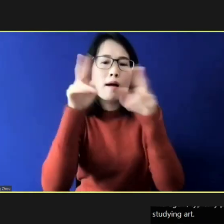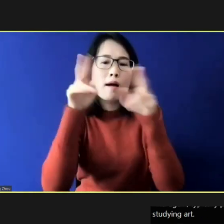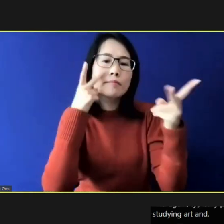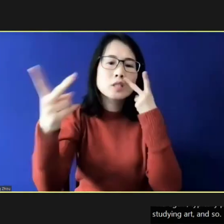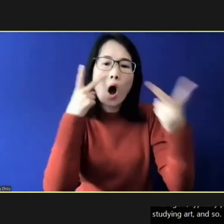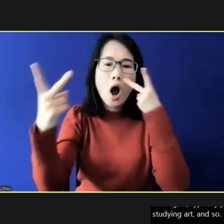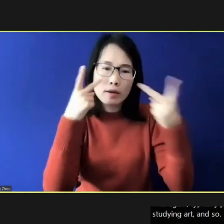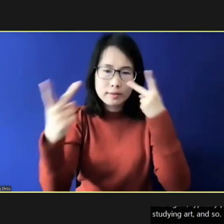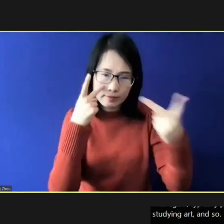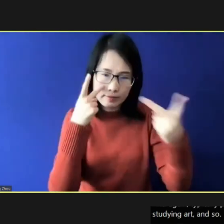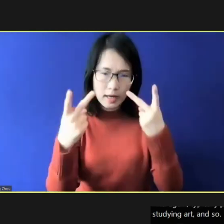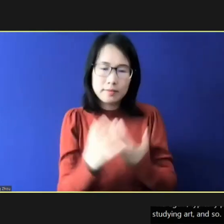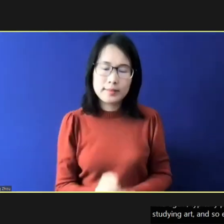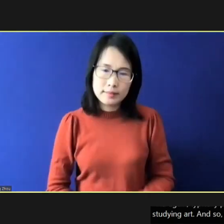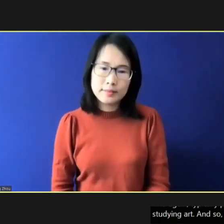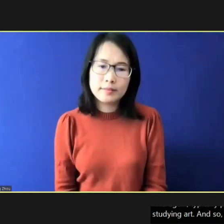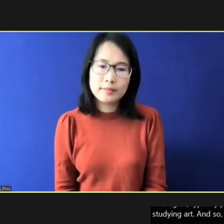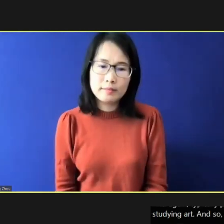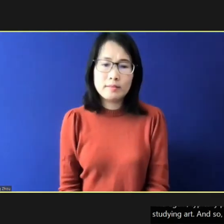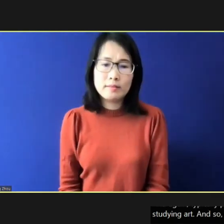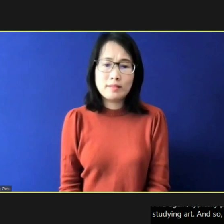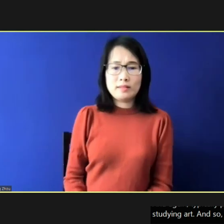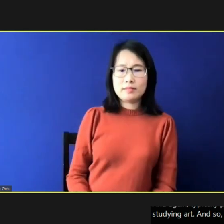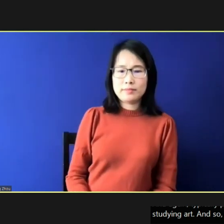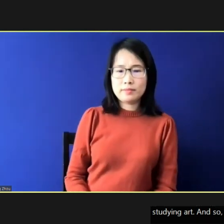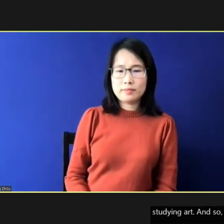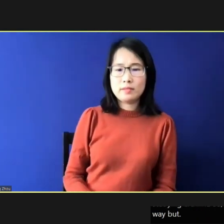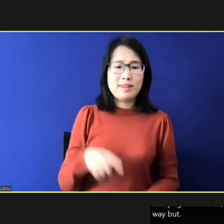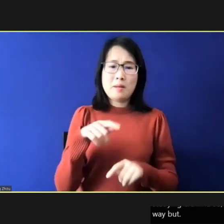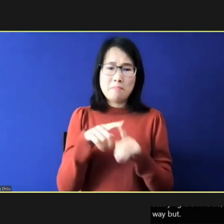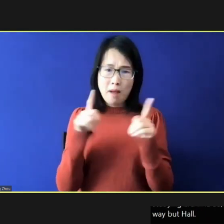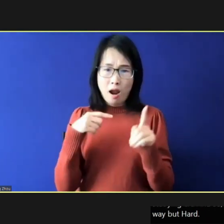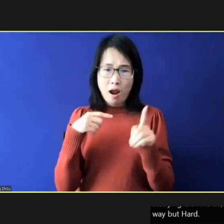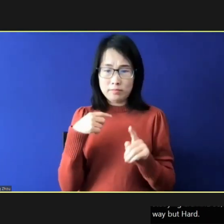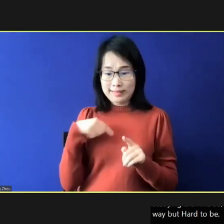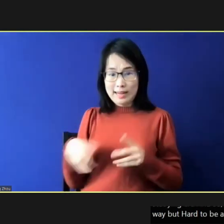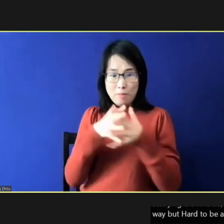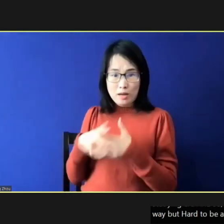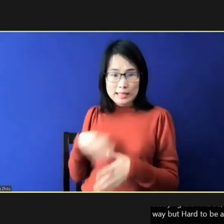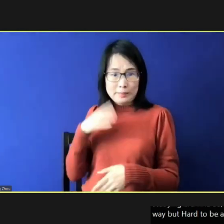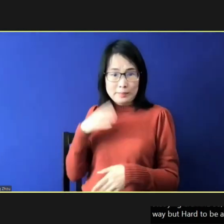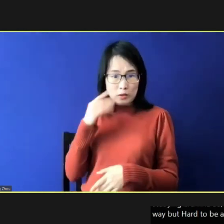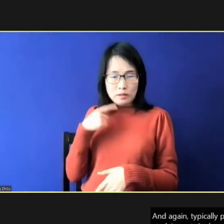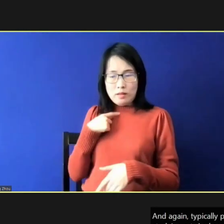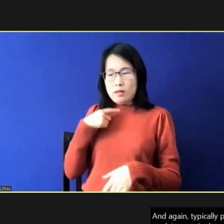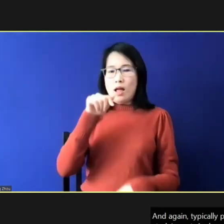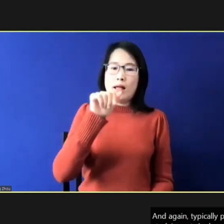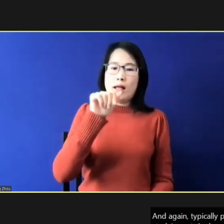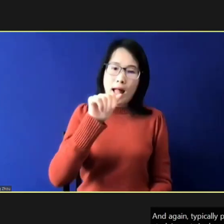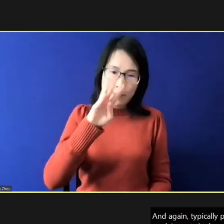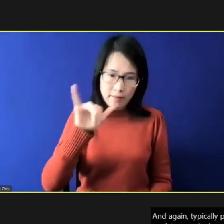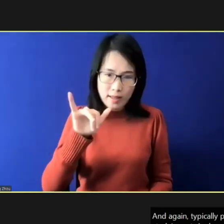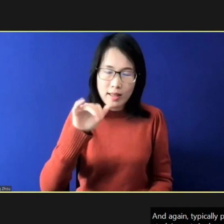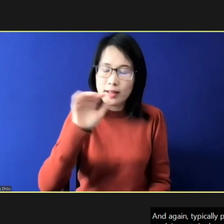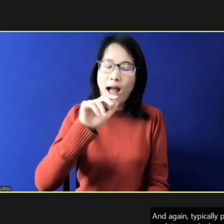so easier to maybe comprehend that way, but hard to be able to take in class that